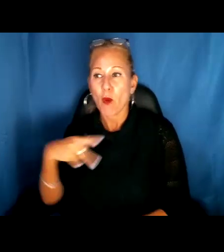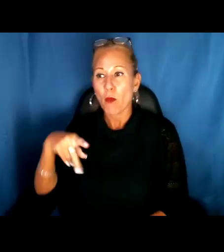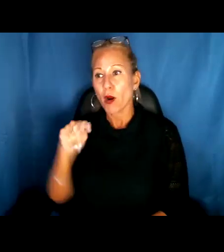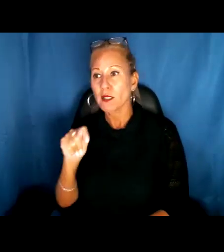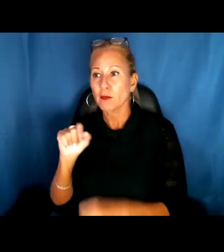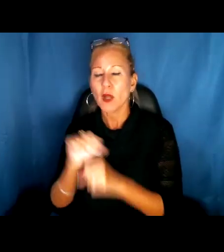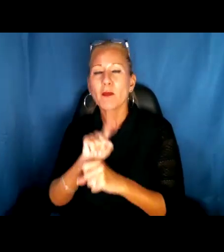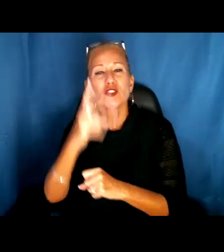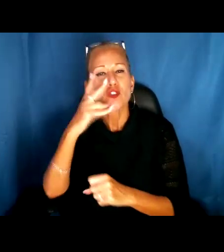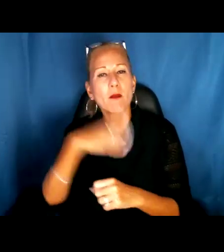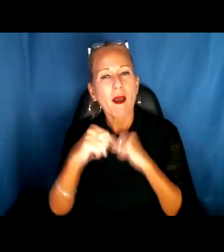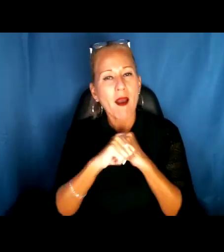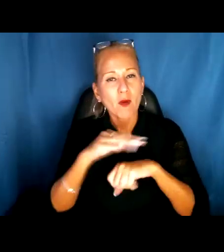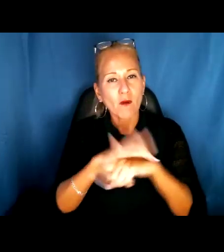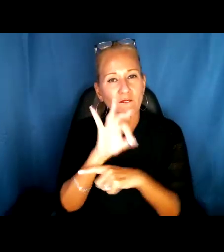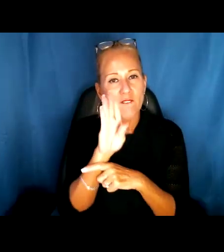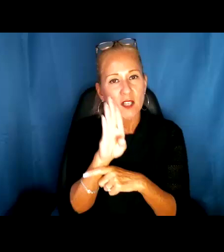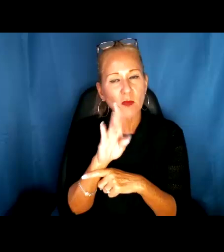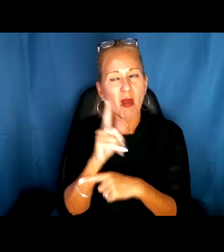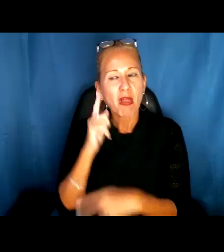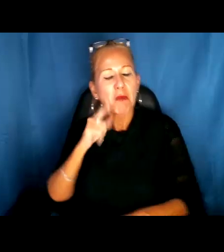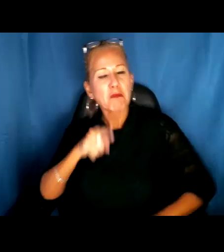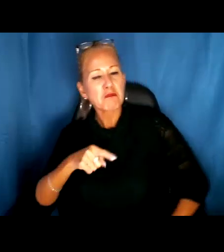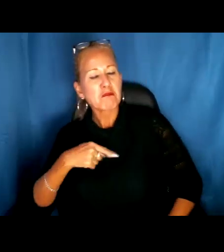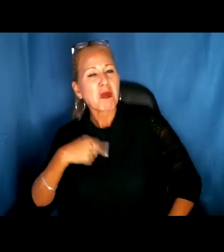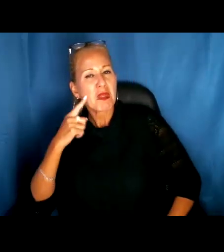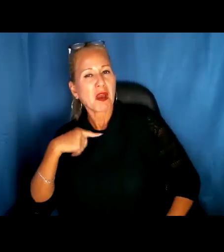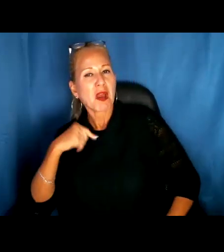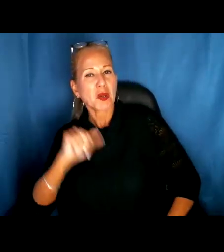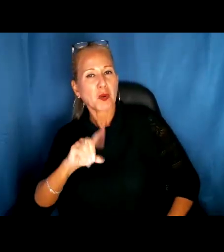ad on Facebook and thought that'd be kind of cool, I could hang out with her.